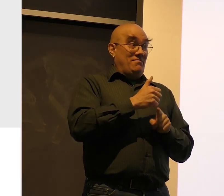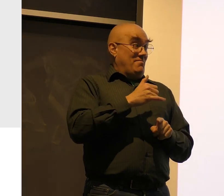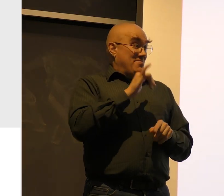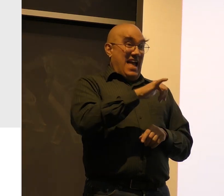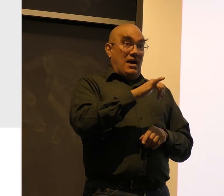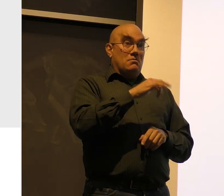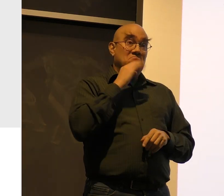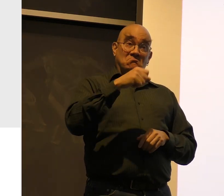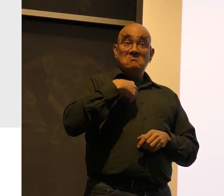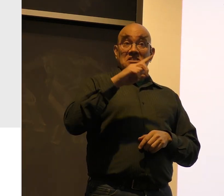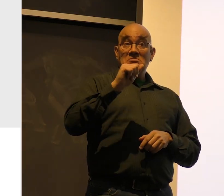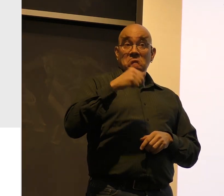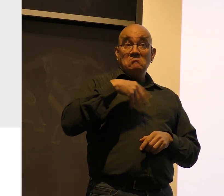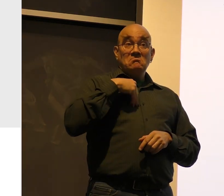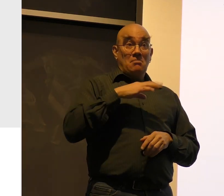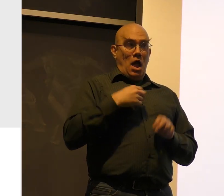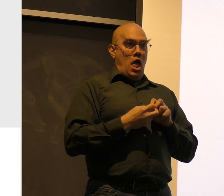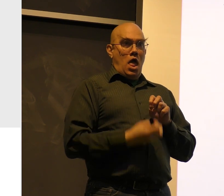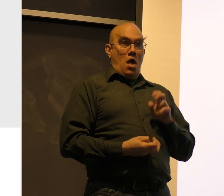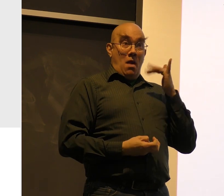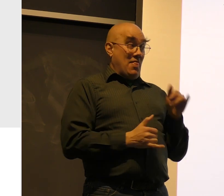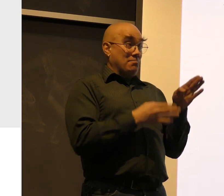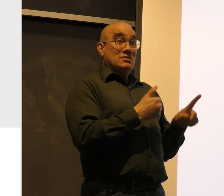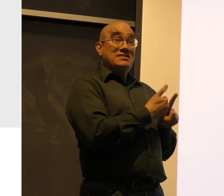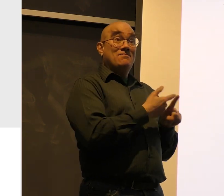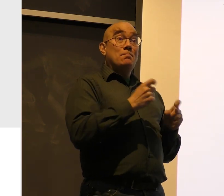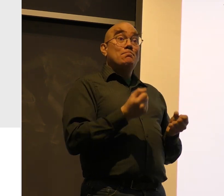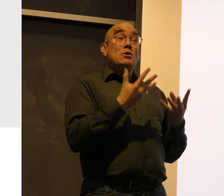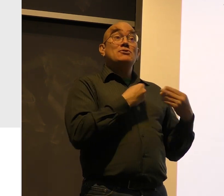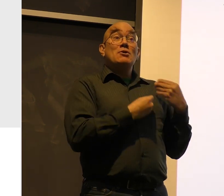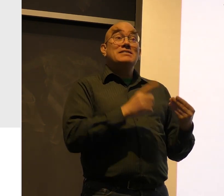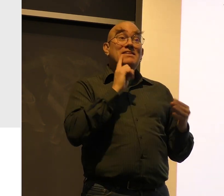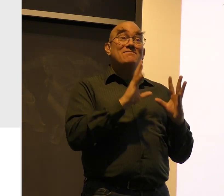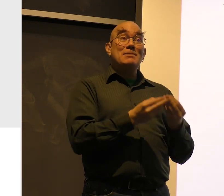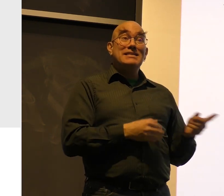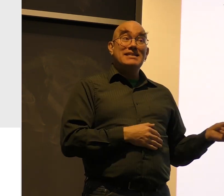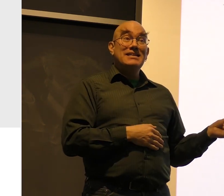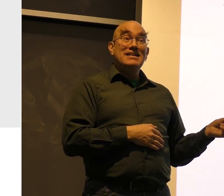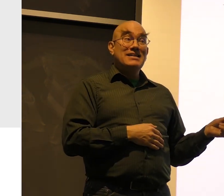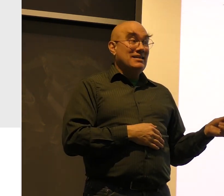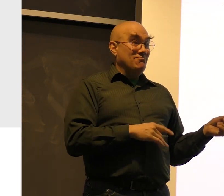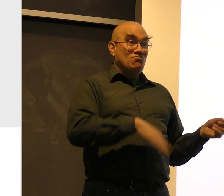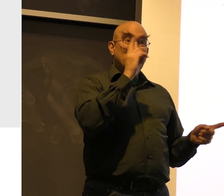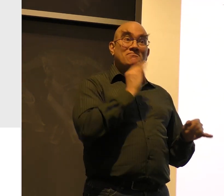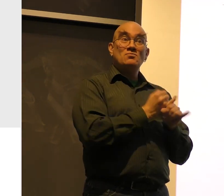deaf person would call themselves that. They'd say, I am disabled. The first time I heard that, I was shocked, because this was from a multi-generational